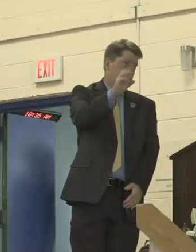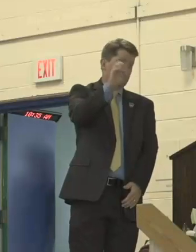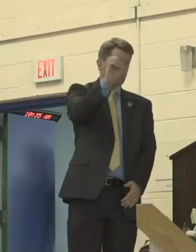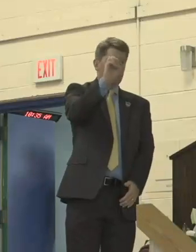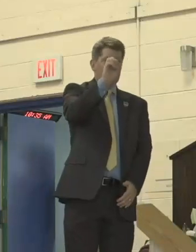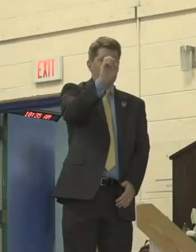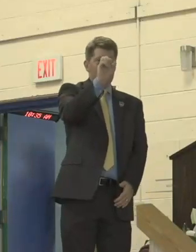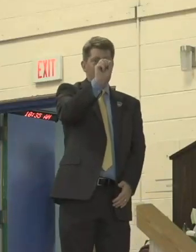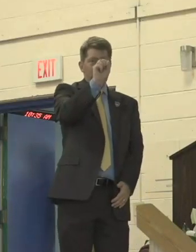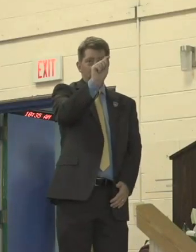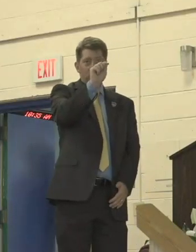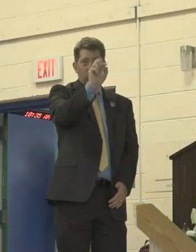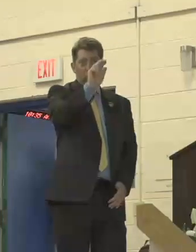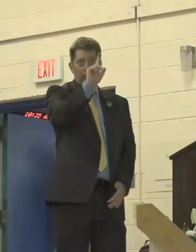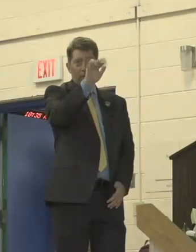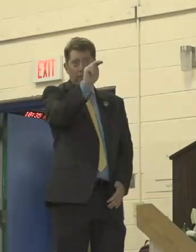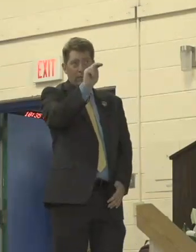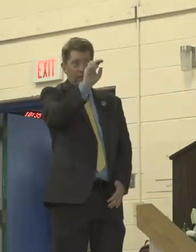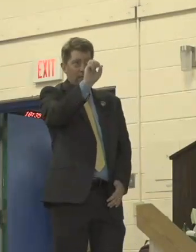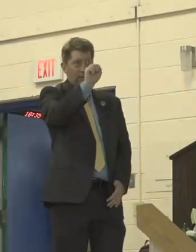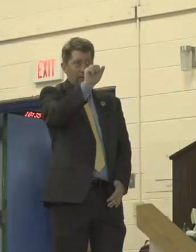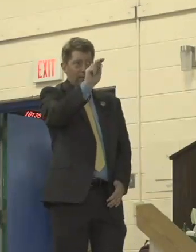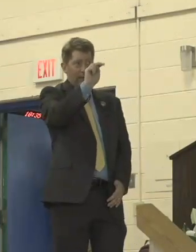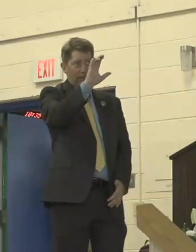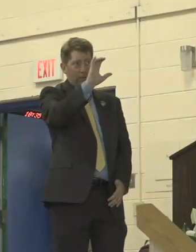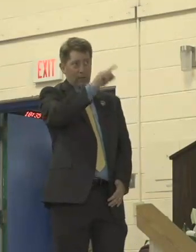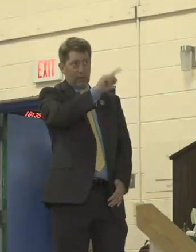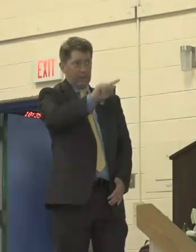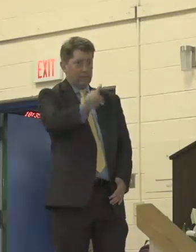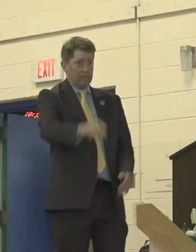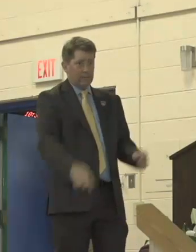student, is Starlin Sanchez.